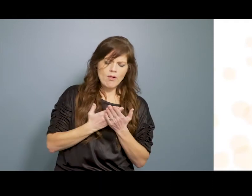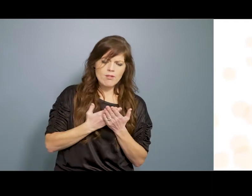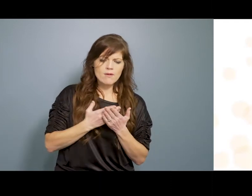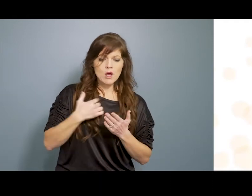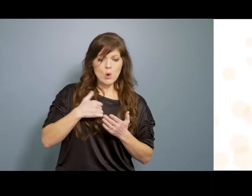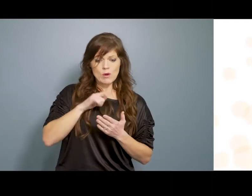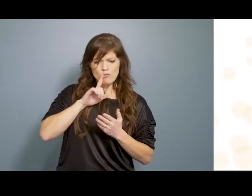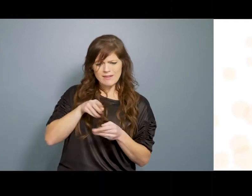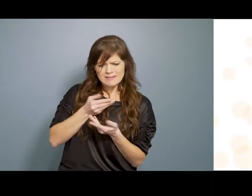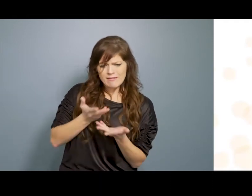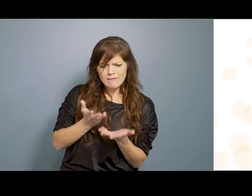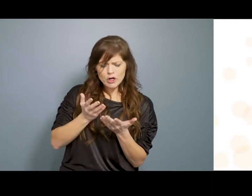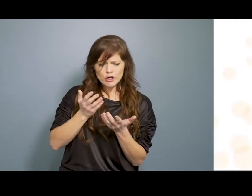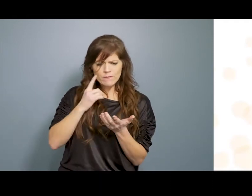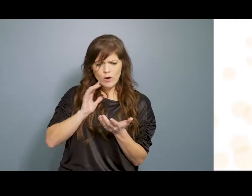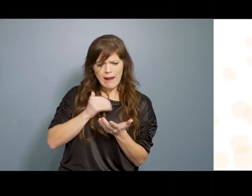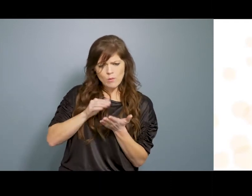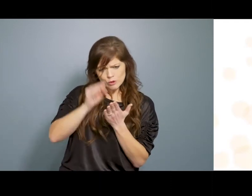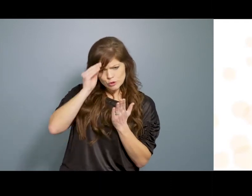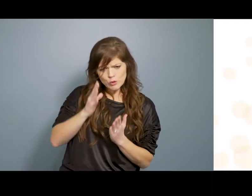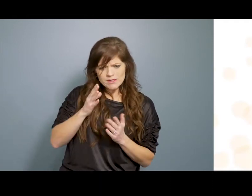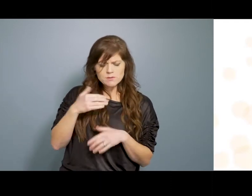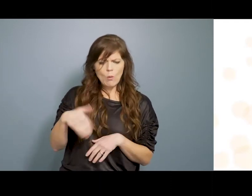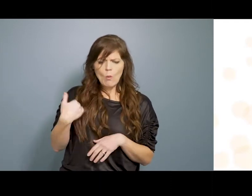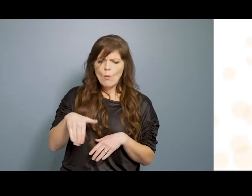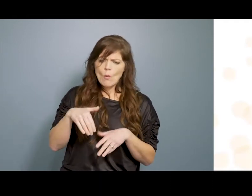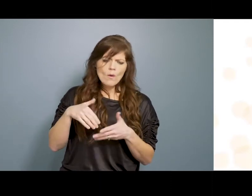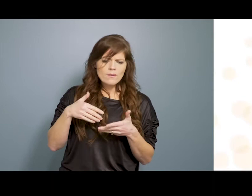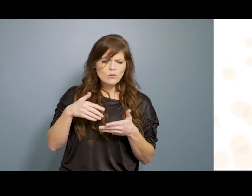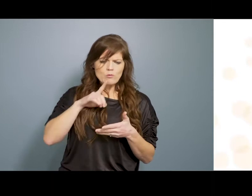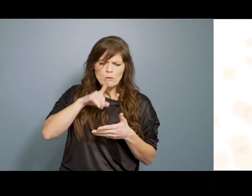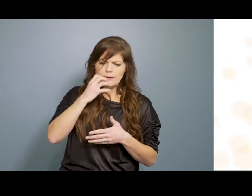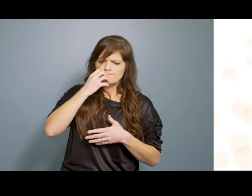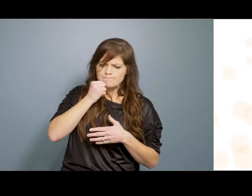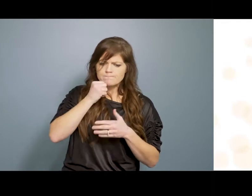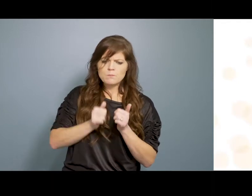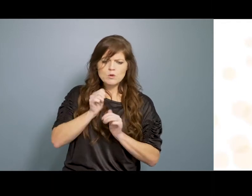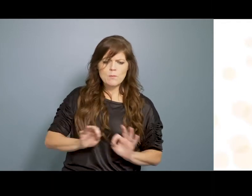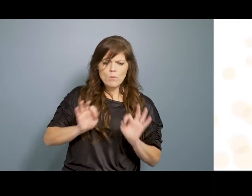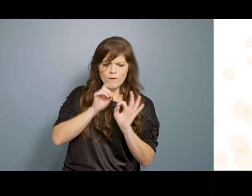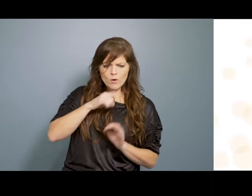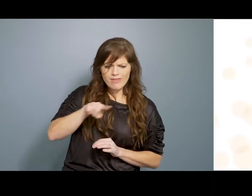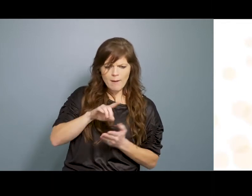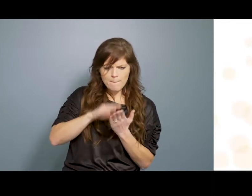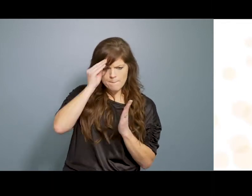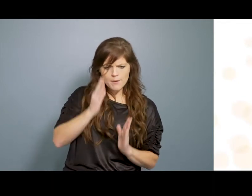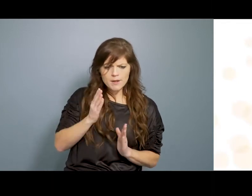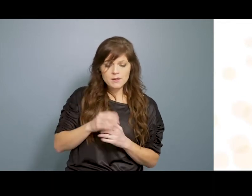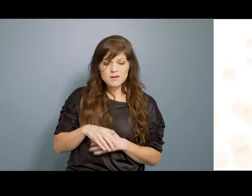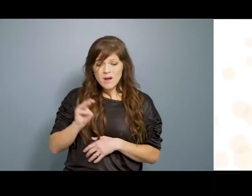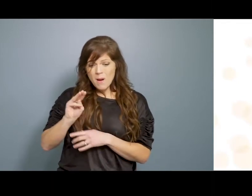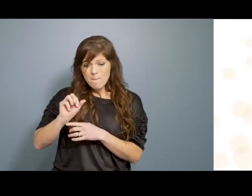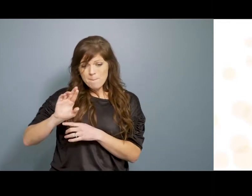in ways that mattered the most to them. In a matter of 2 weeks last March, you all pivoted